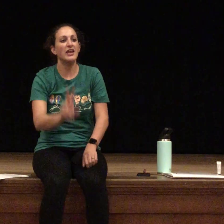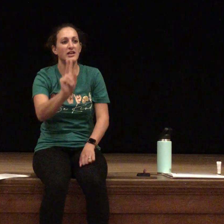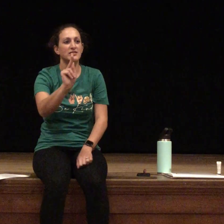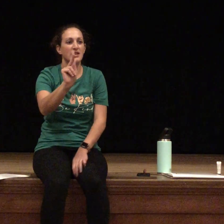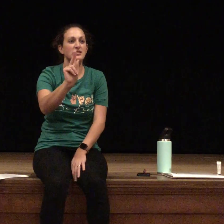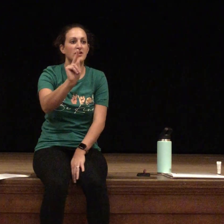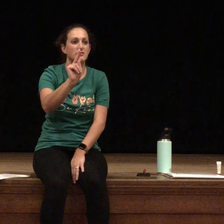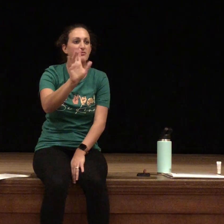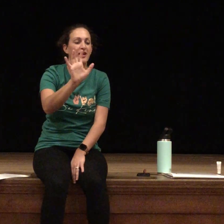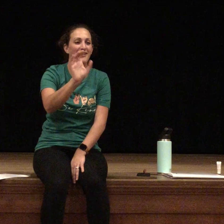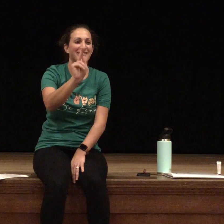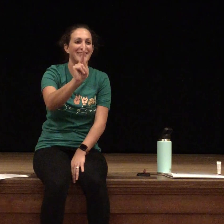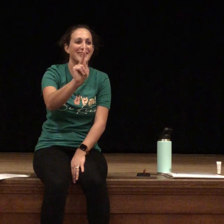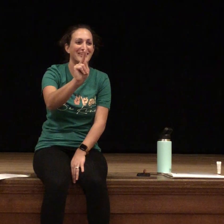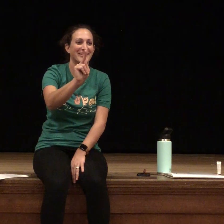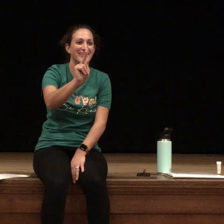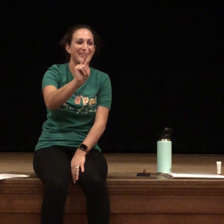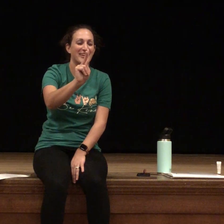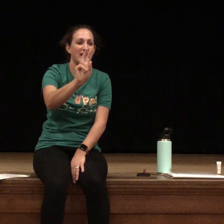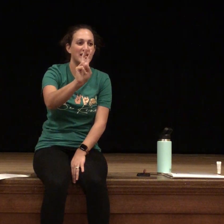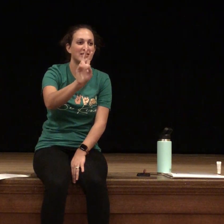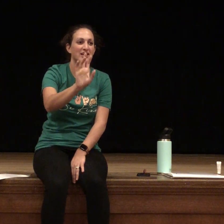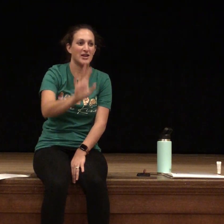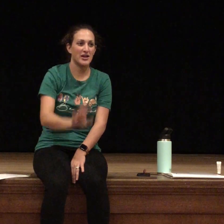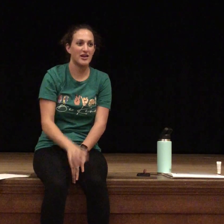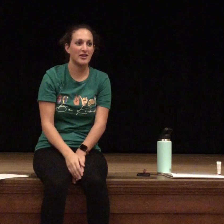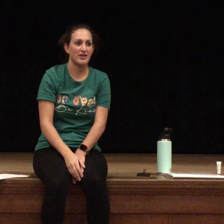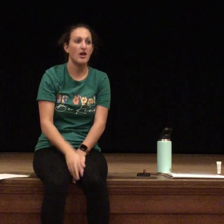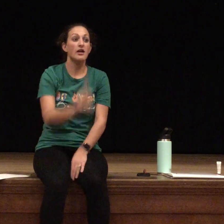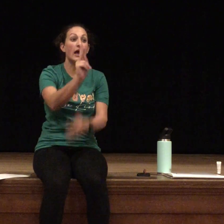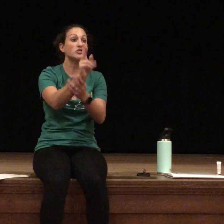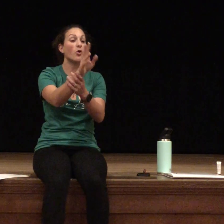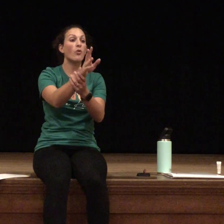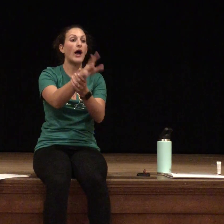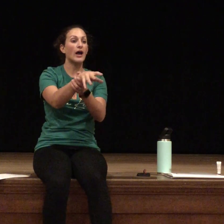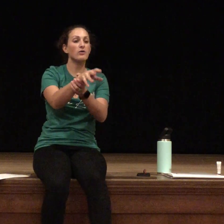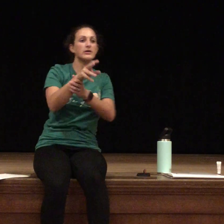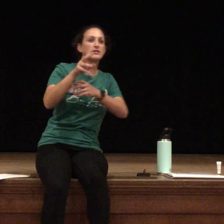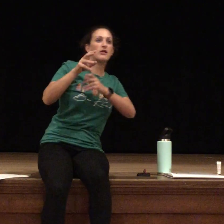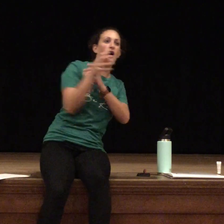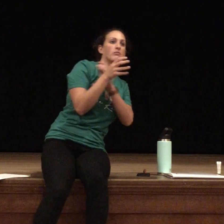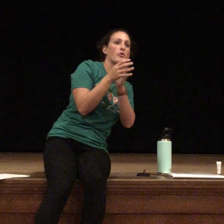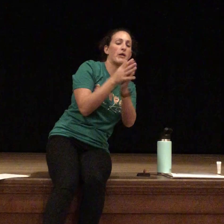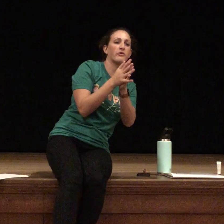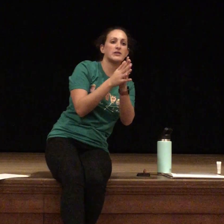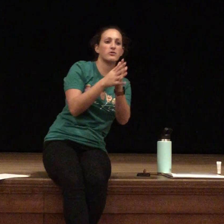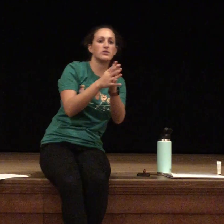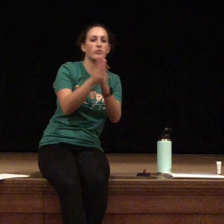is. It's yeah. Because here is normal, but here is uncomfortable. Yeah, so what I always, what my professor always told me